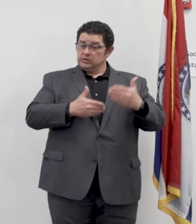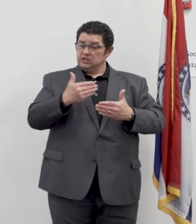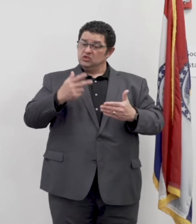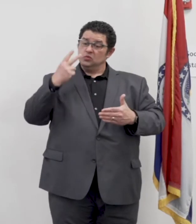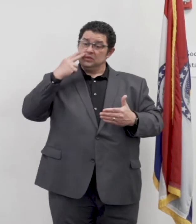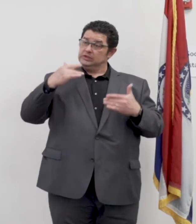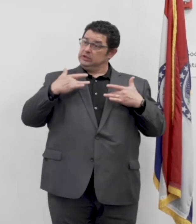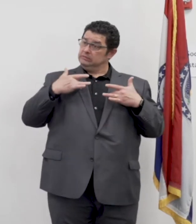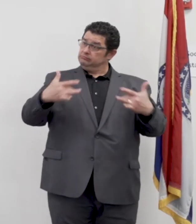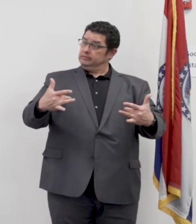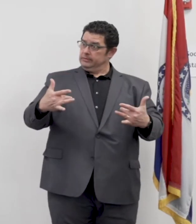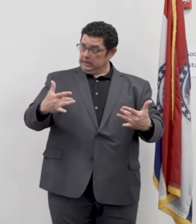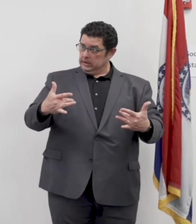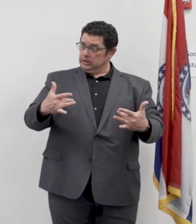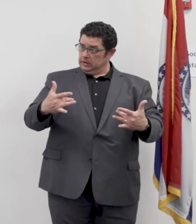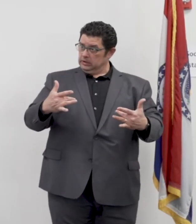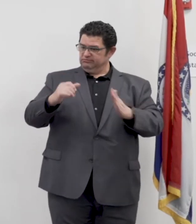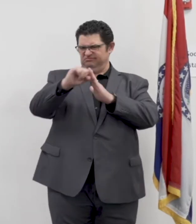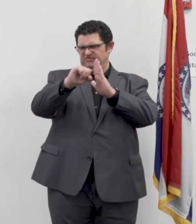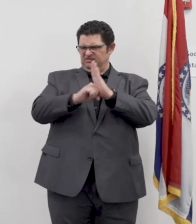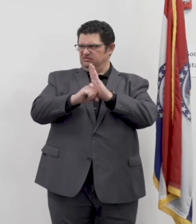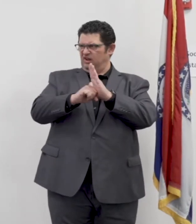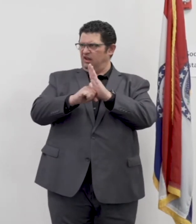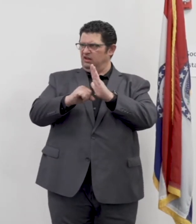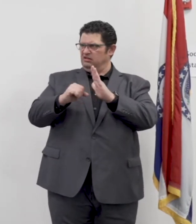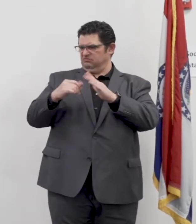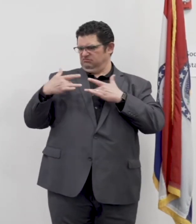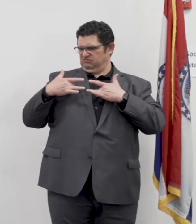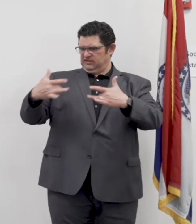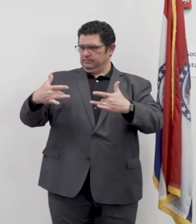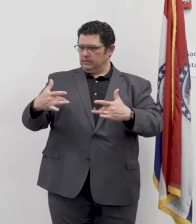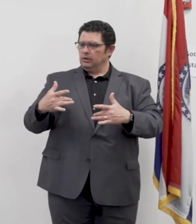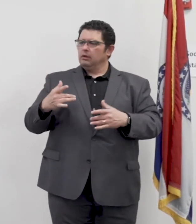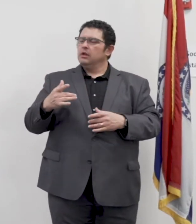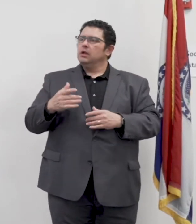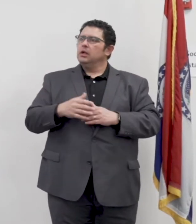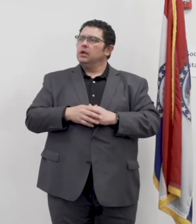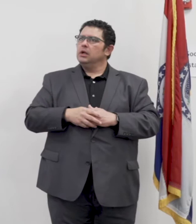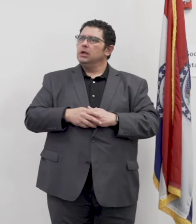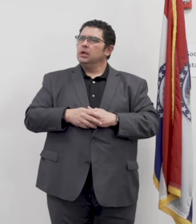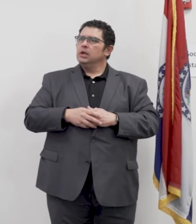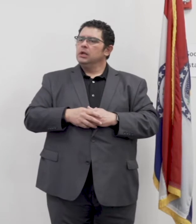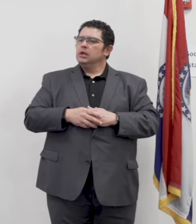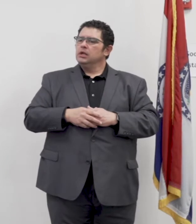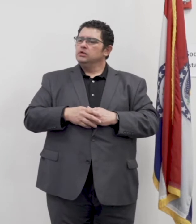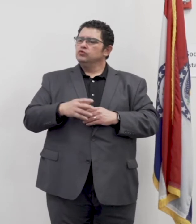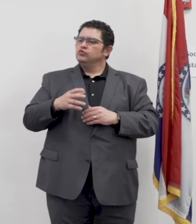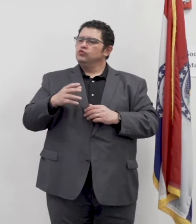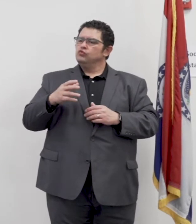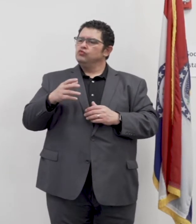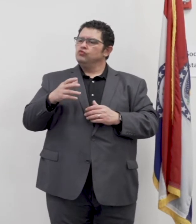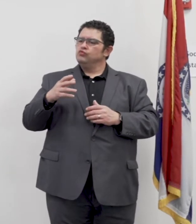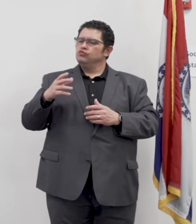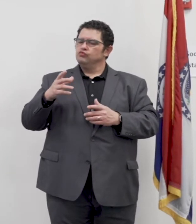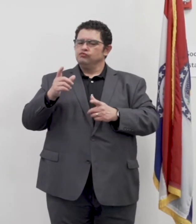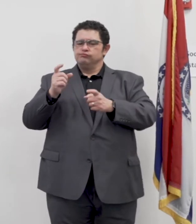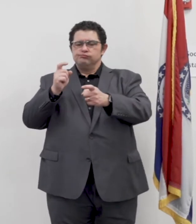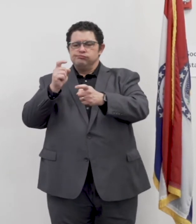usually, certainly at the state level, the process that they have initiated is to appropriate the